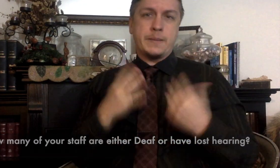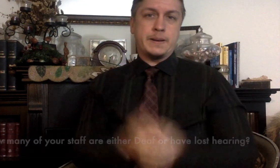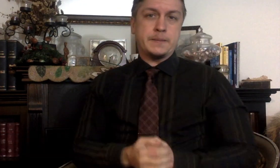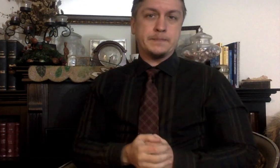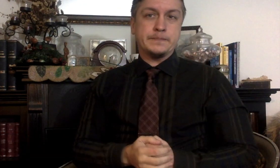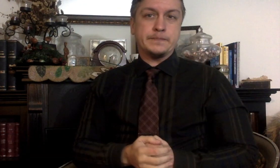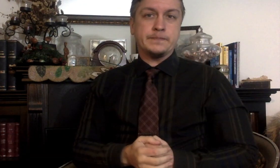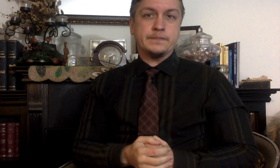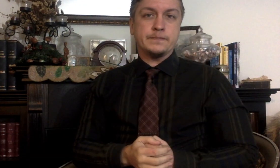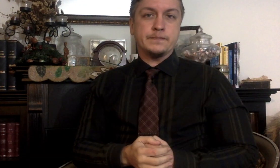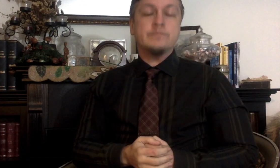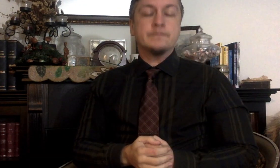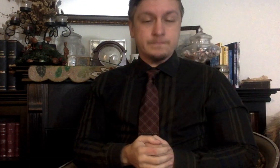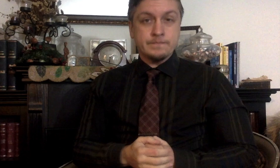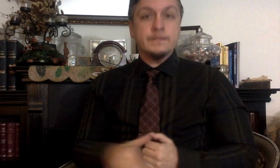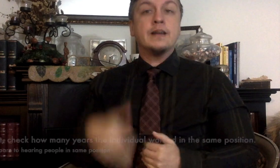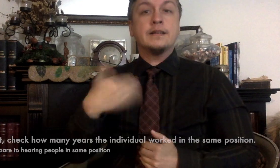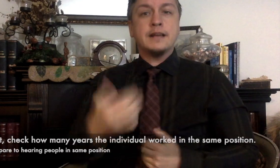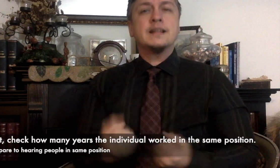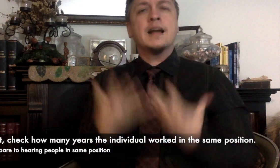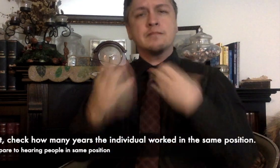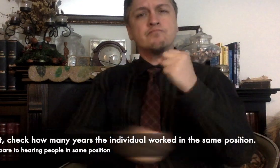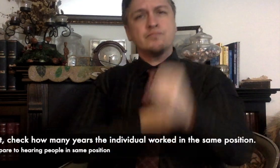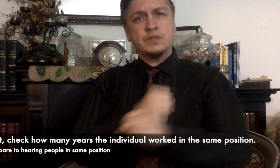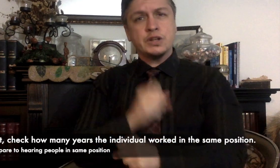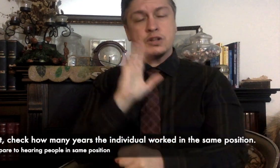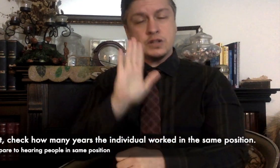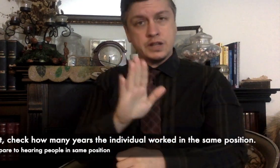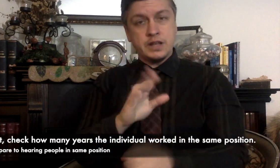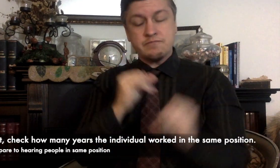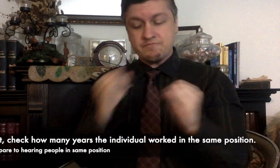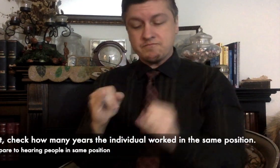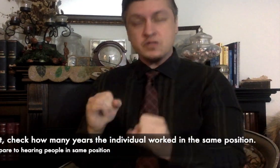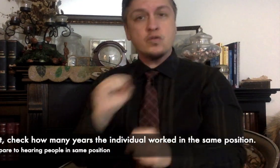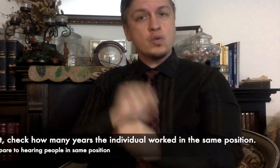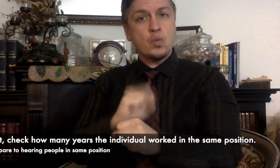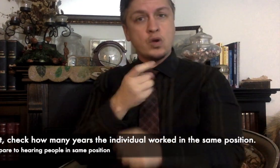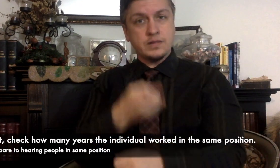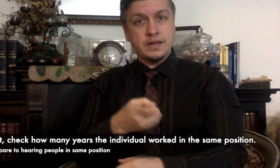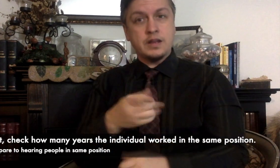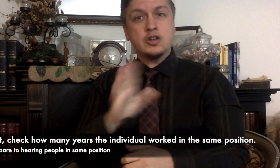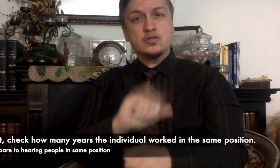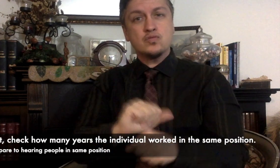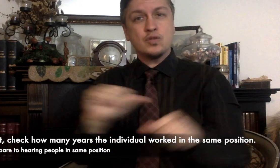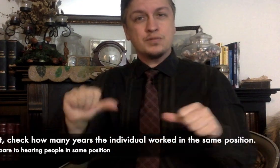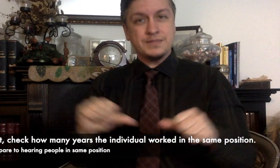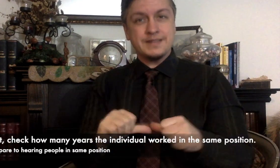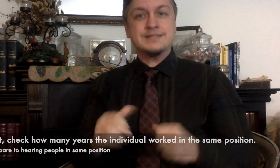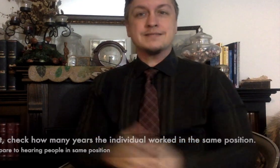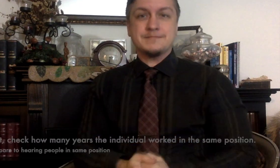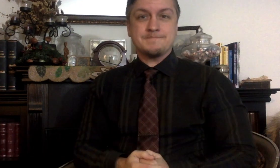or have hearing loss. Okay. Next, check how many years the individual worked there in the same position.